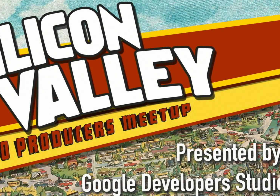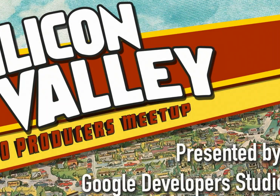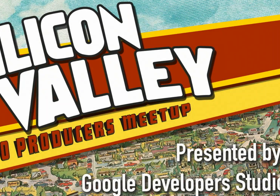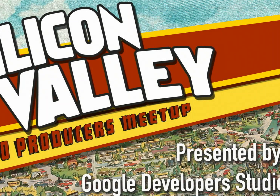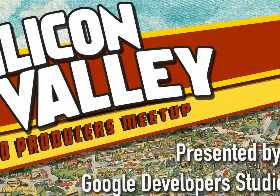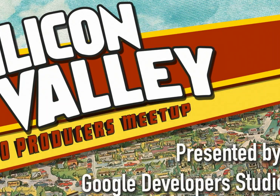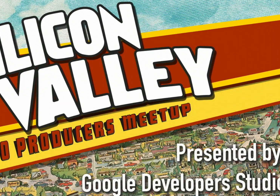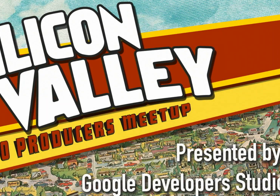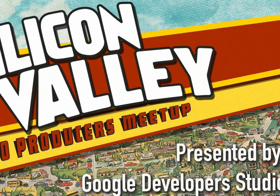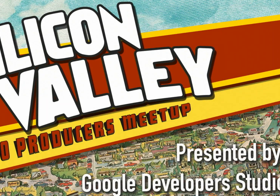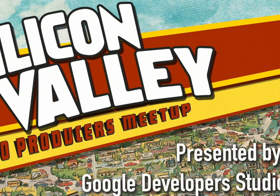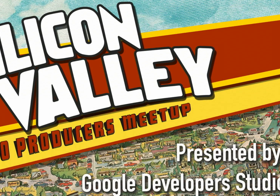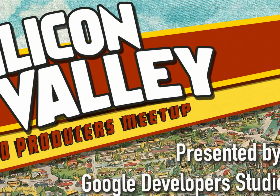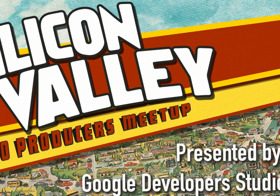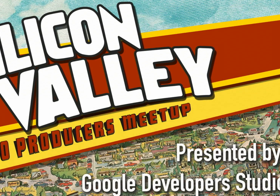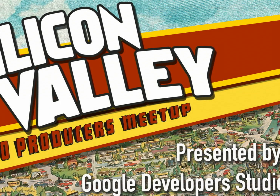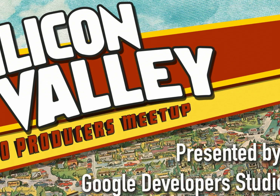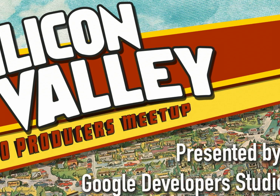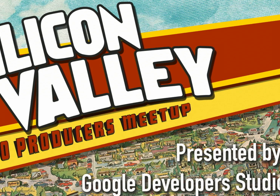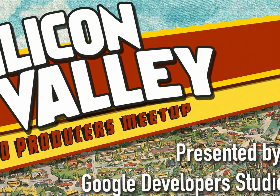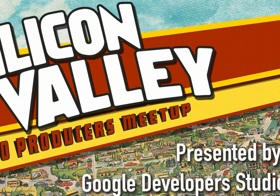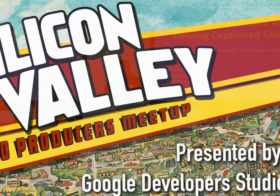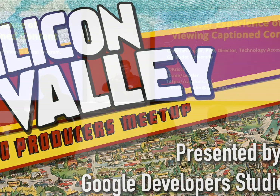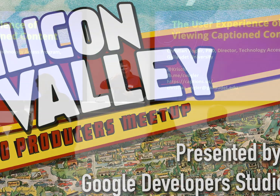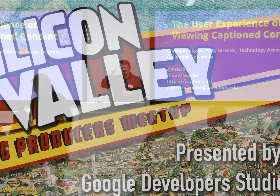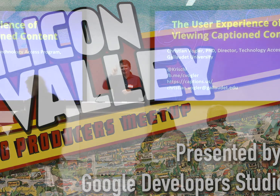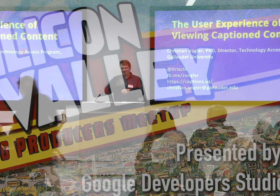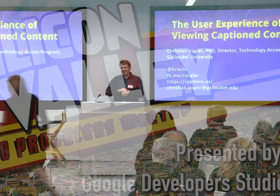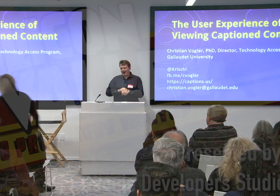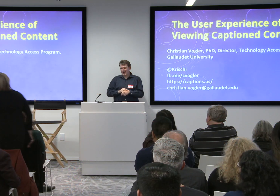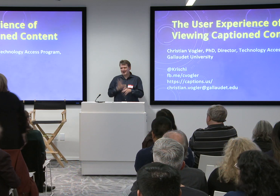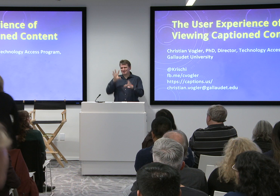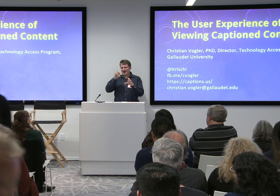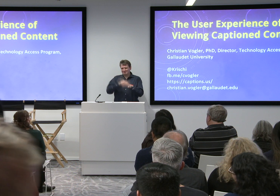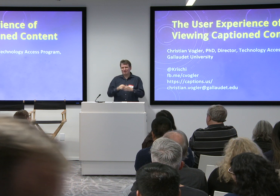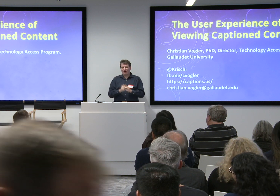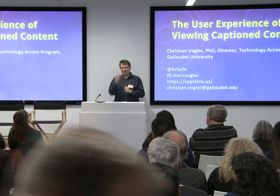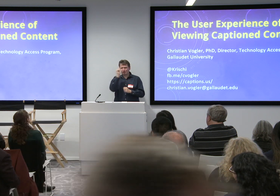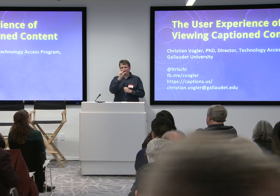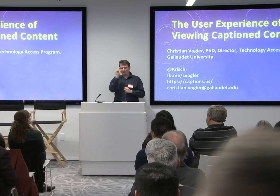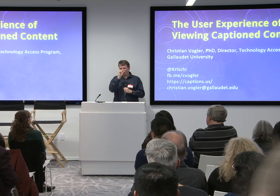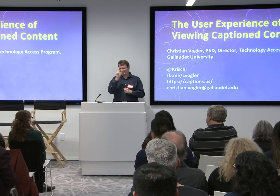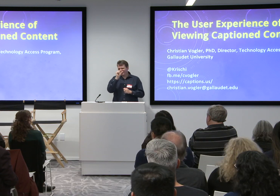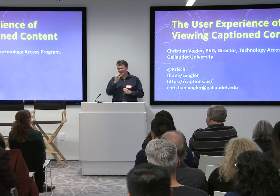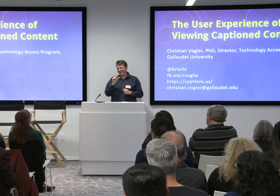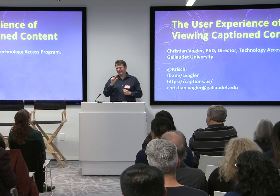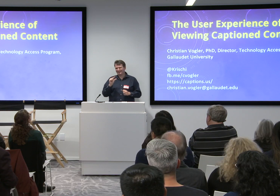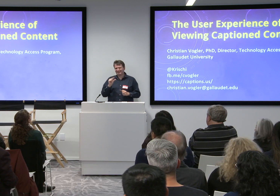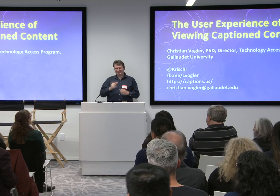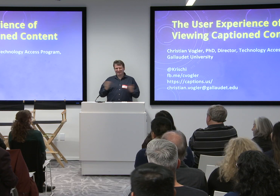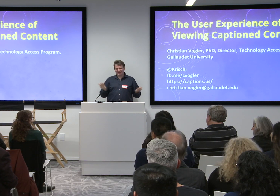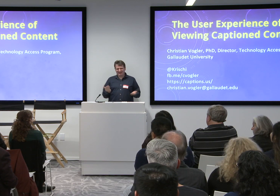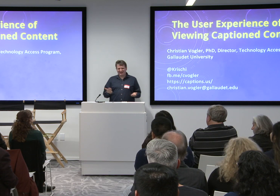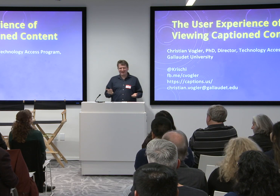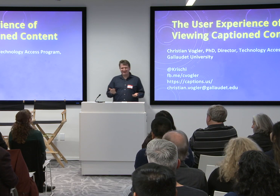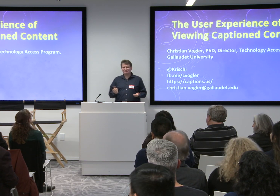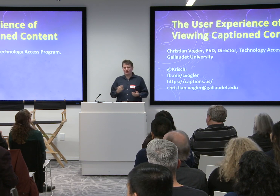Hello, everyone. I'm so happy to be back here. I think it's my 5th time this evening that I've been involved in Google. On